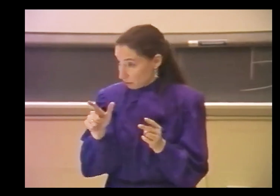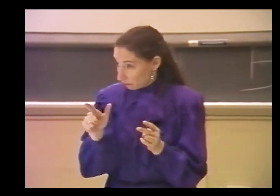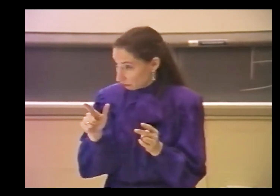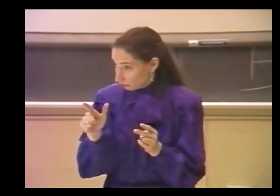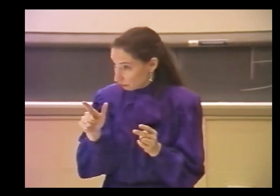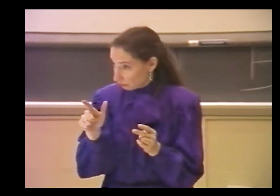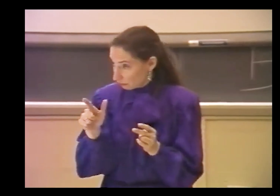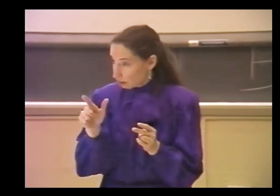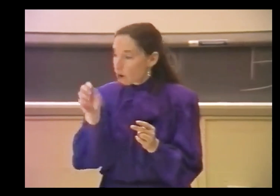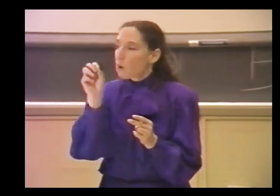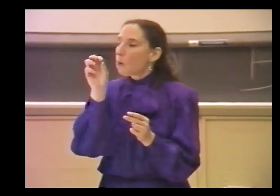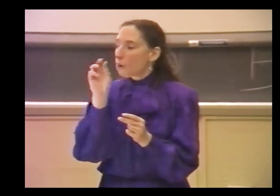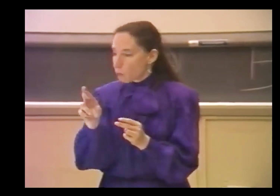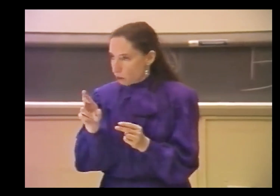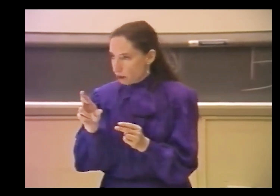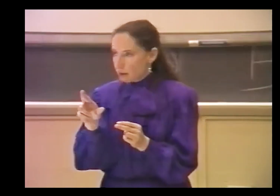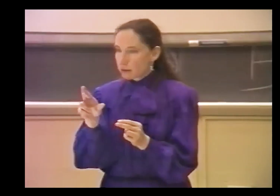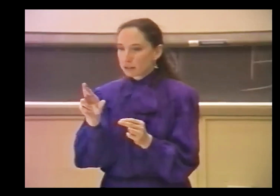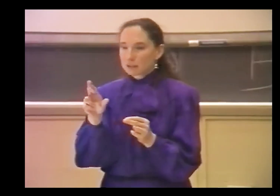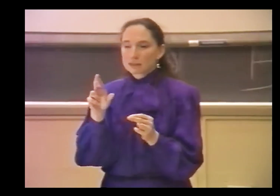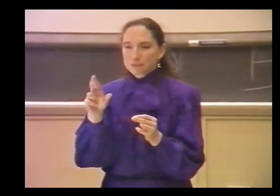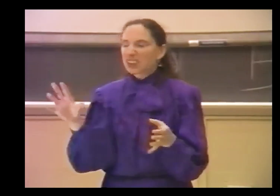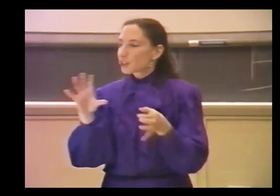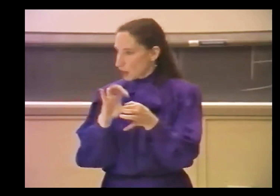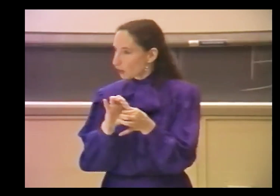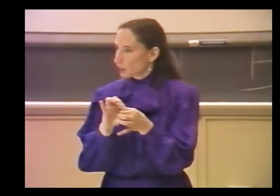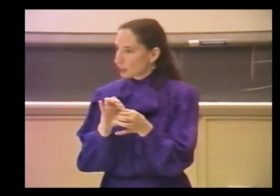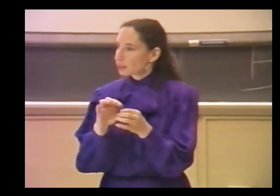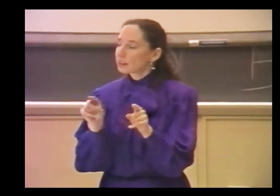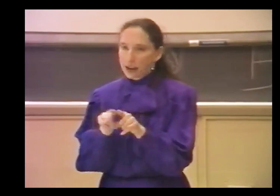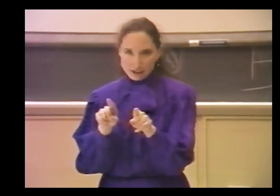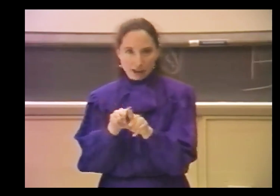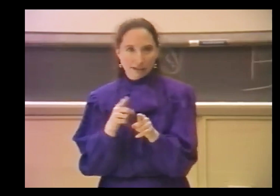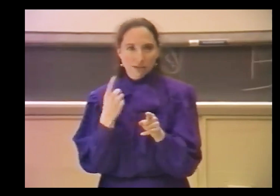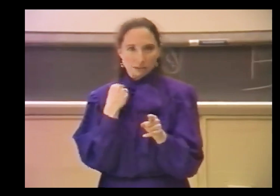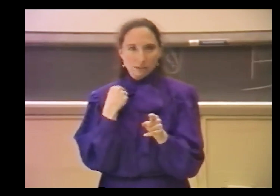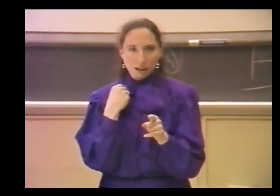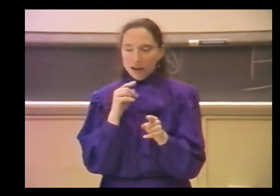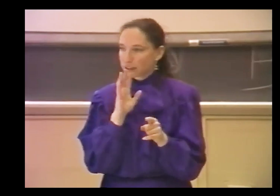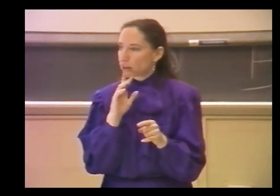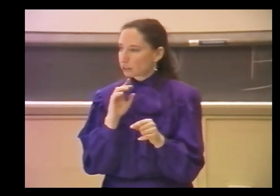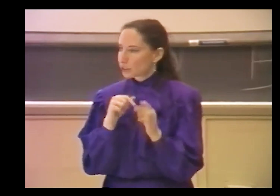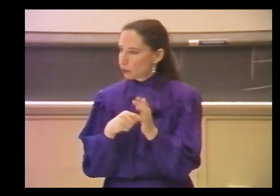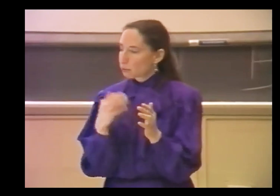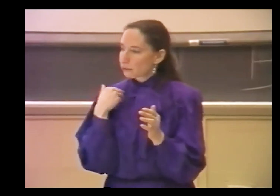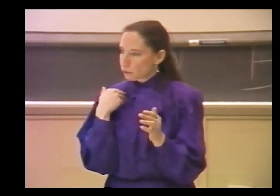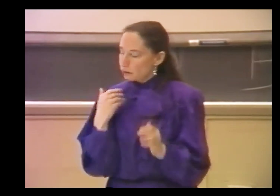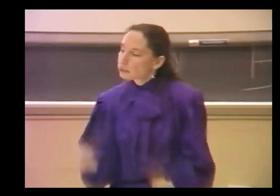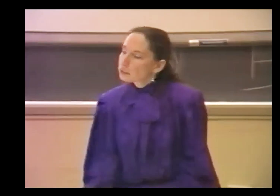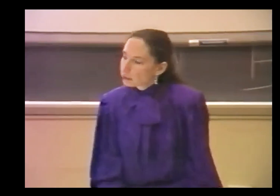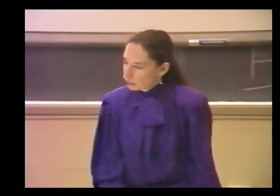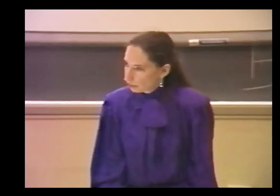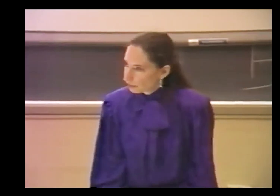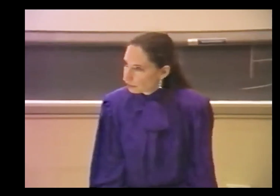adverbial or conjunctions, like I showed before. They express a